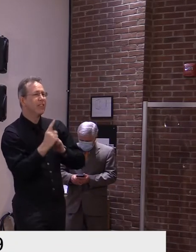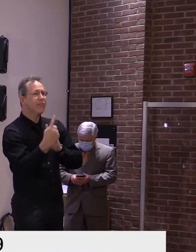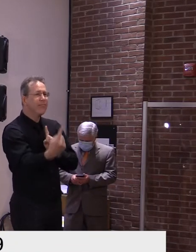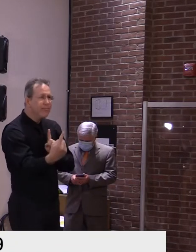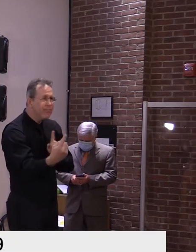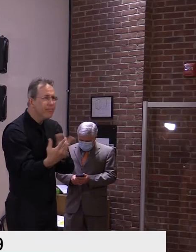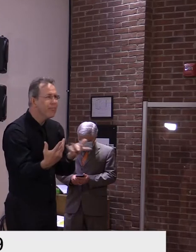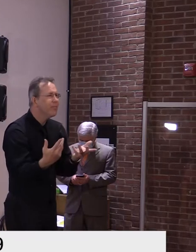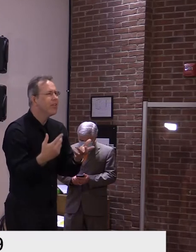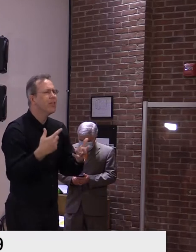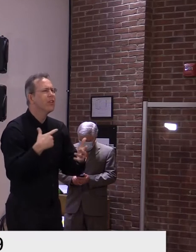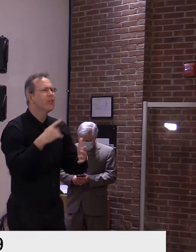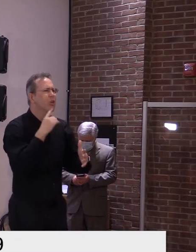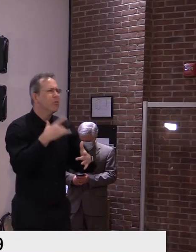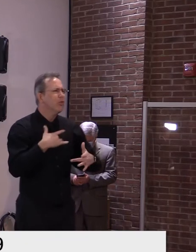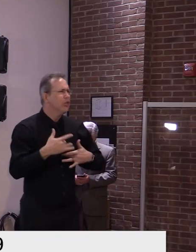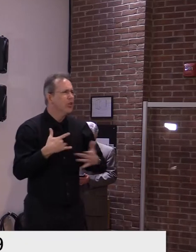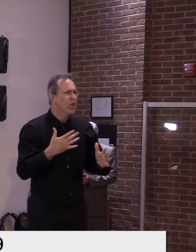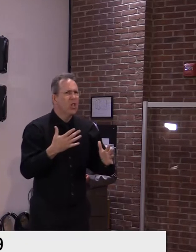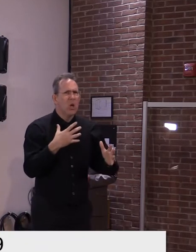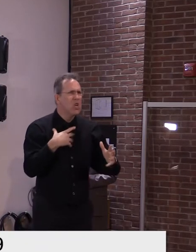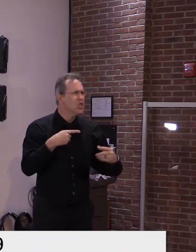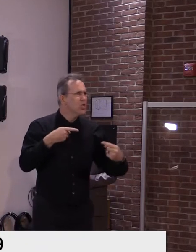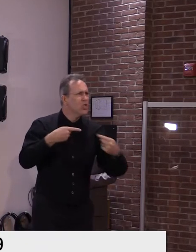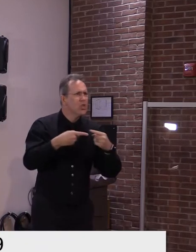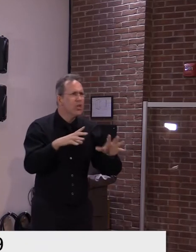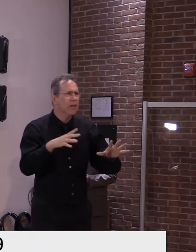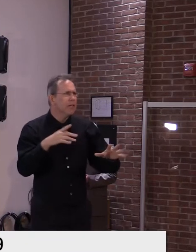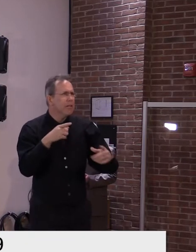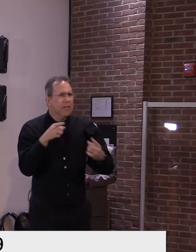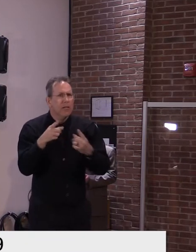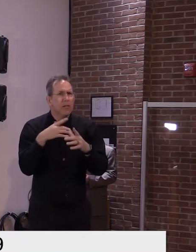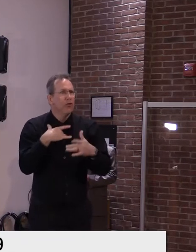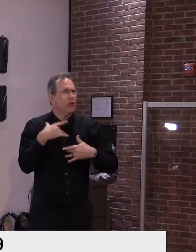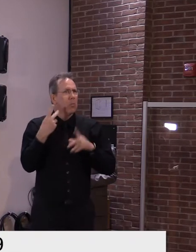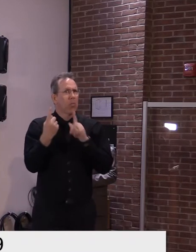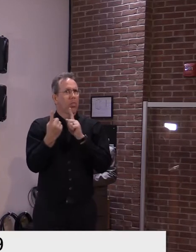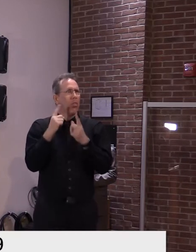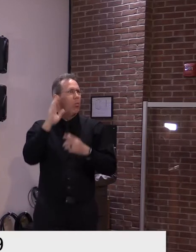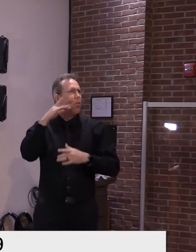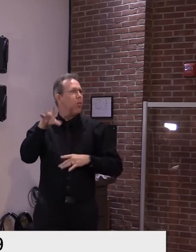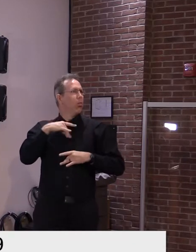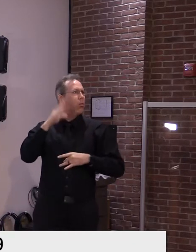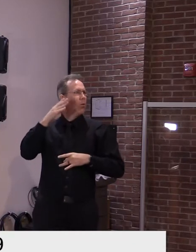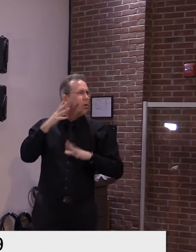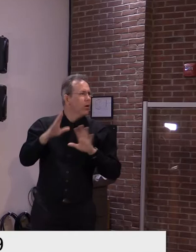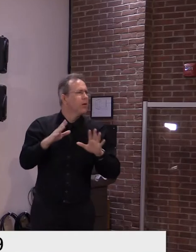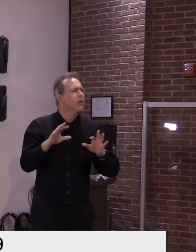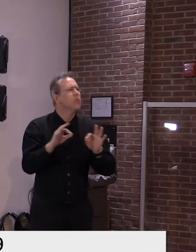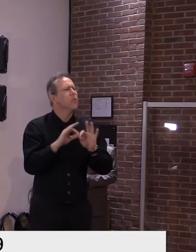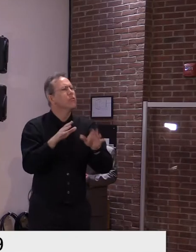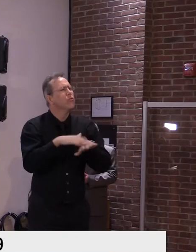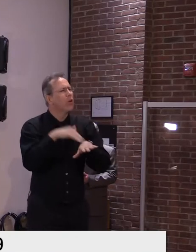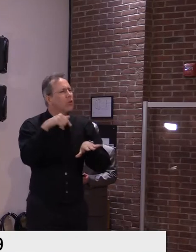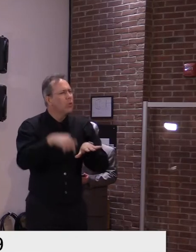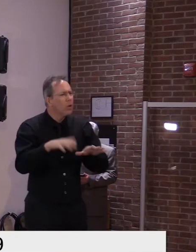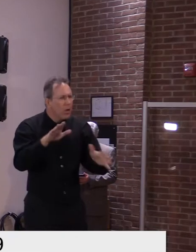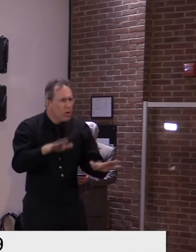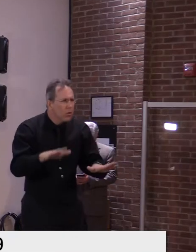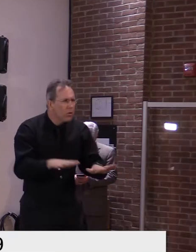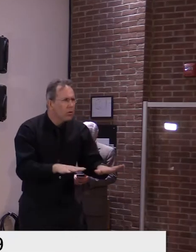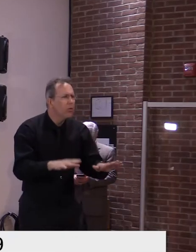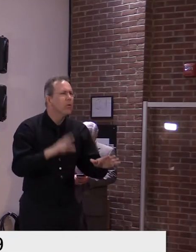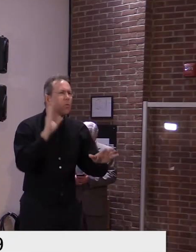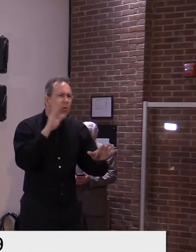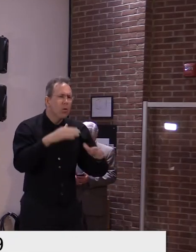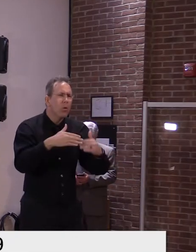they're coming in contact with as well. We're trying to slowly open up the economy in a very safe